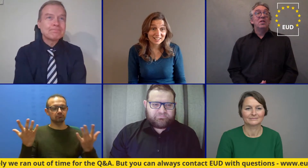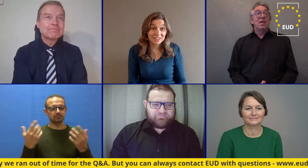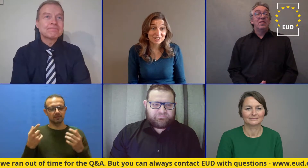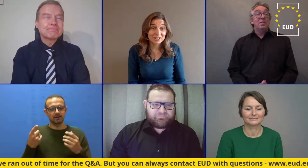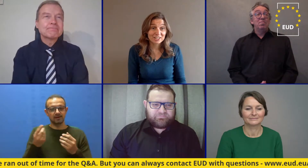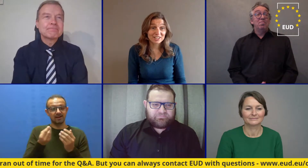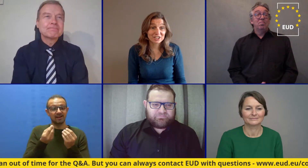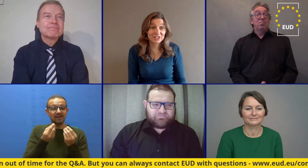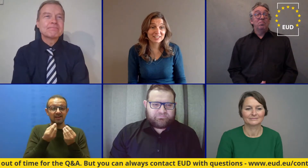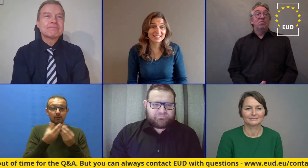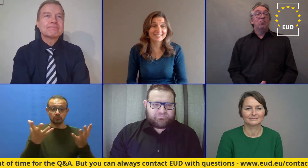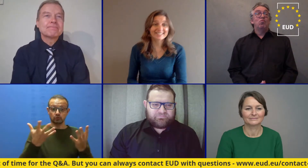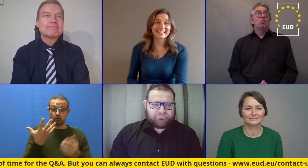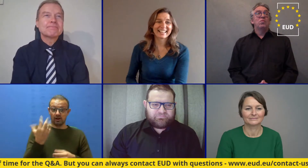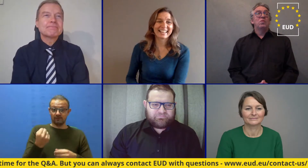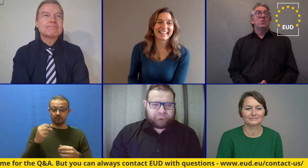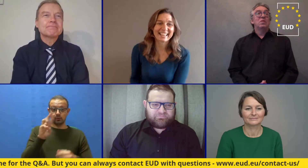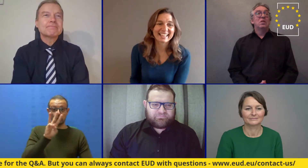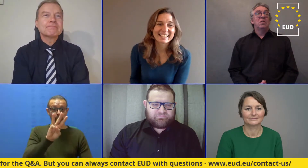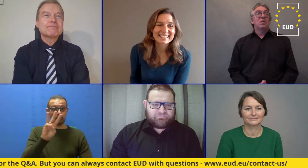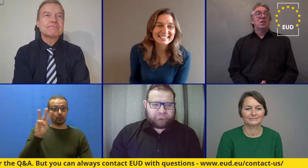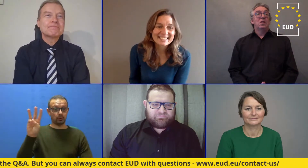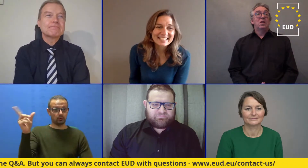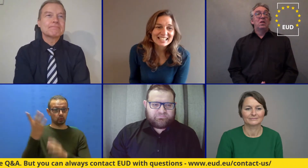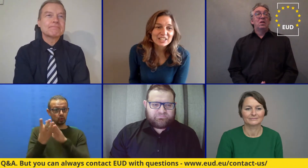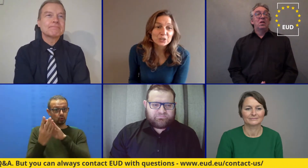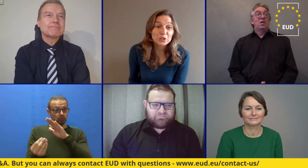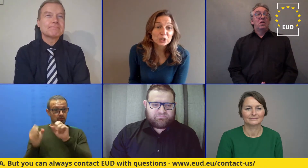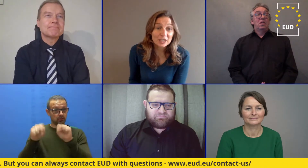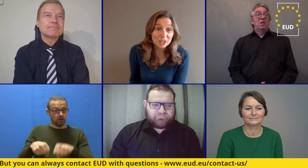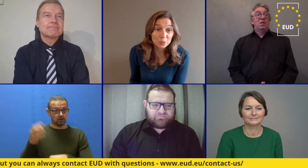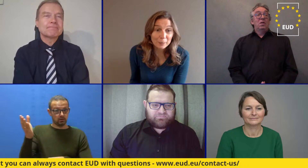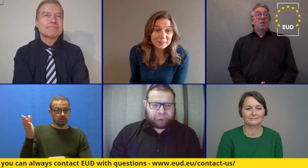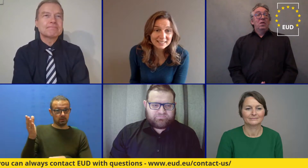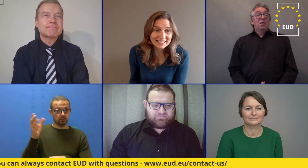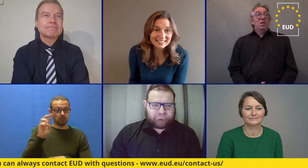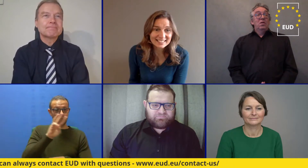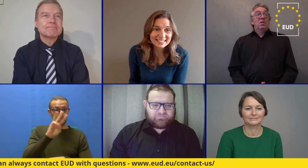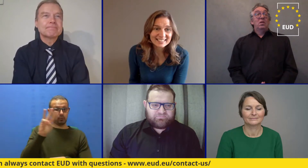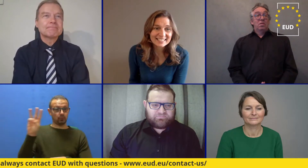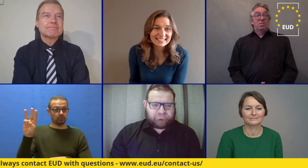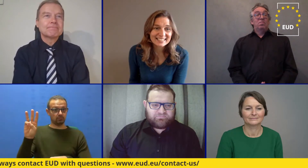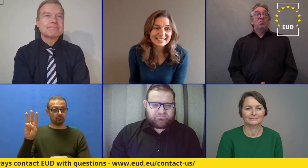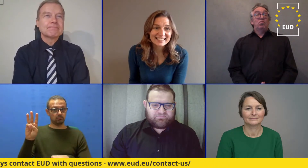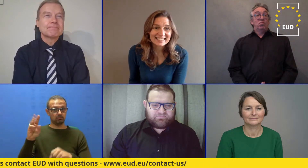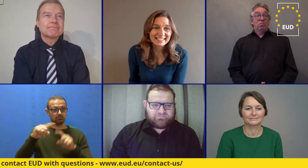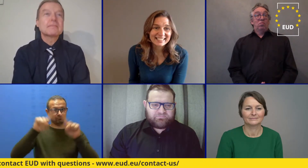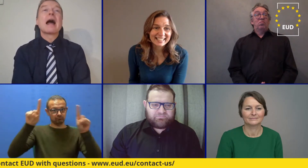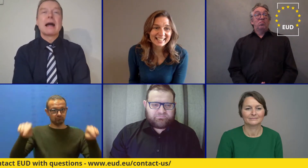Got it? Yes, sure, I can. So you can look at our website.